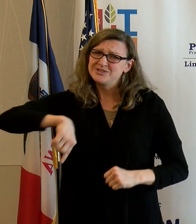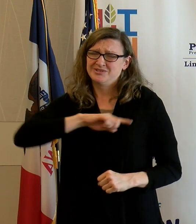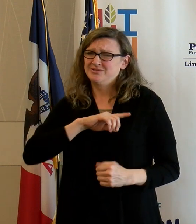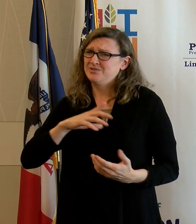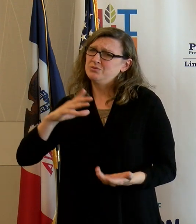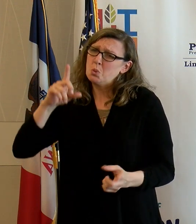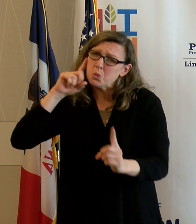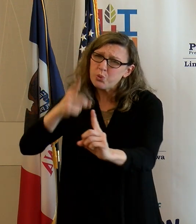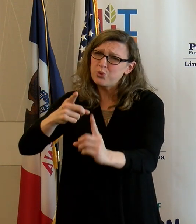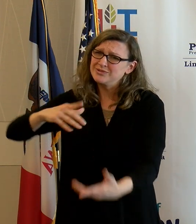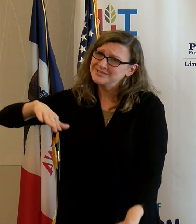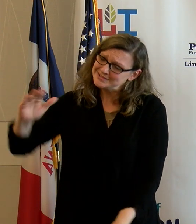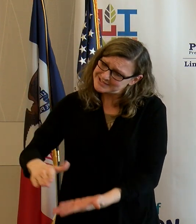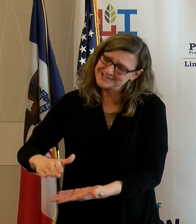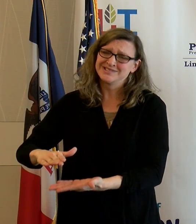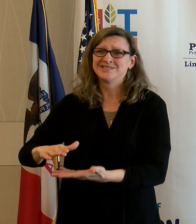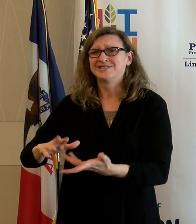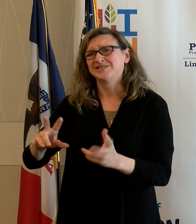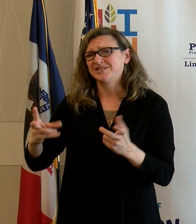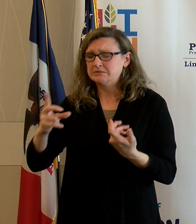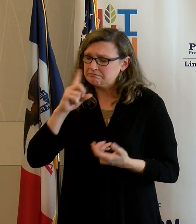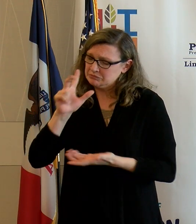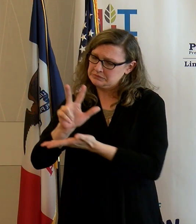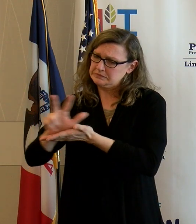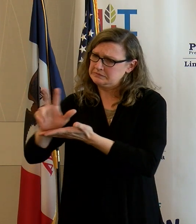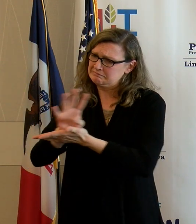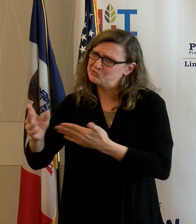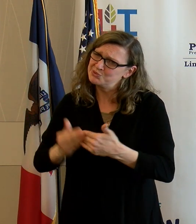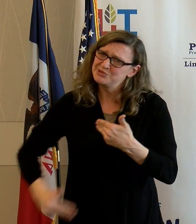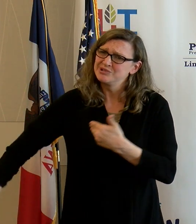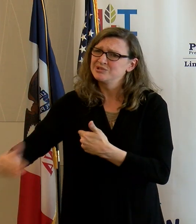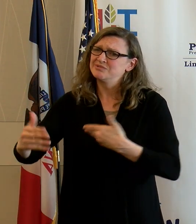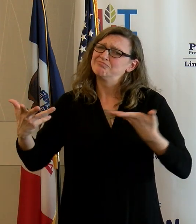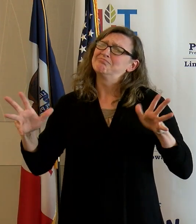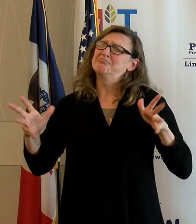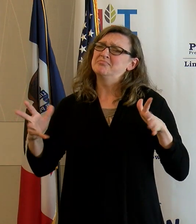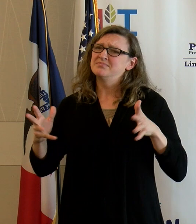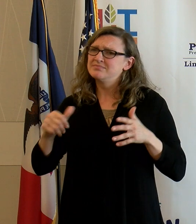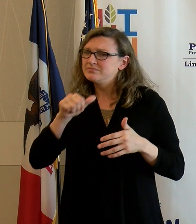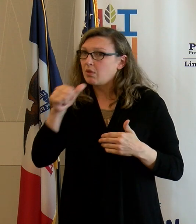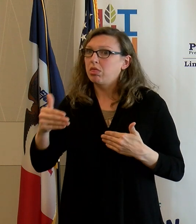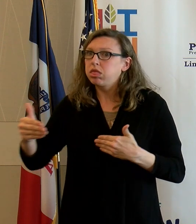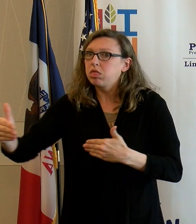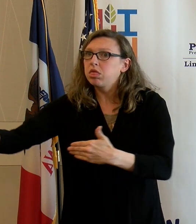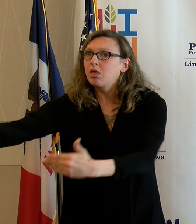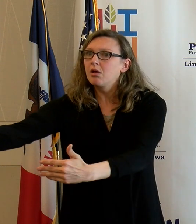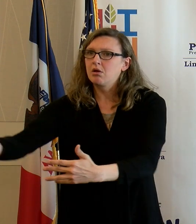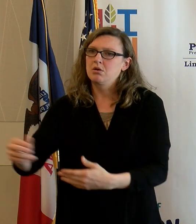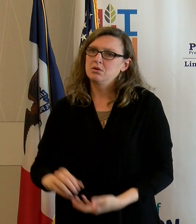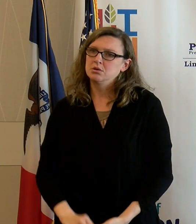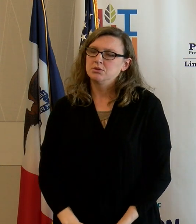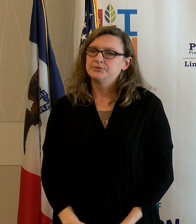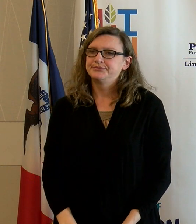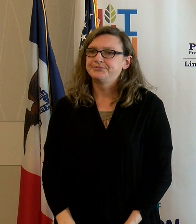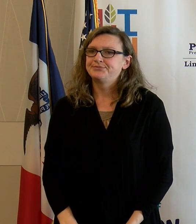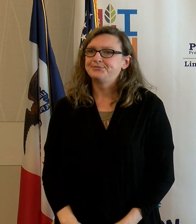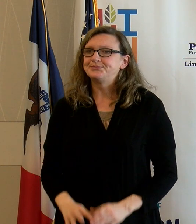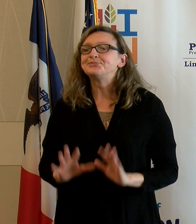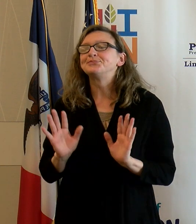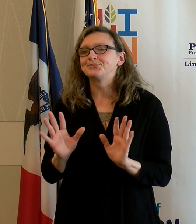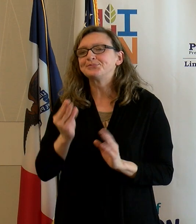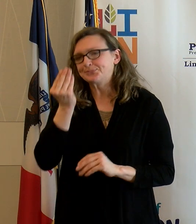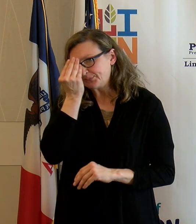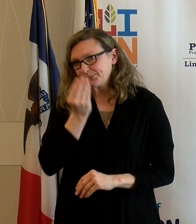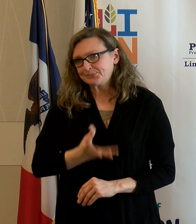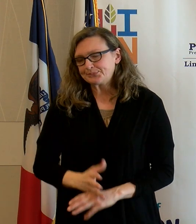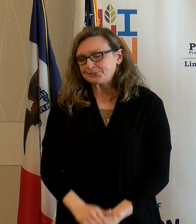4 weeks. Sort of along those lines, I guess, let me just say this. I understand